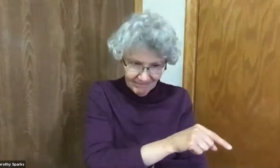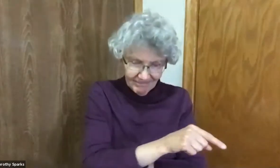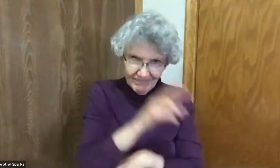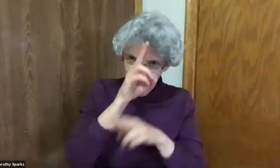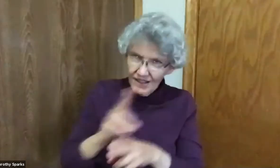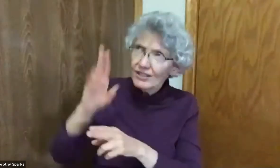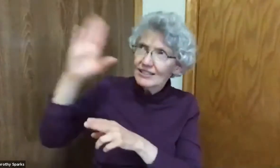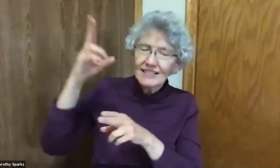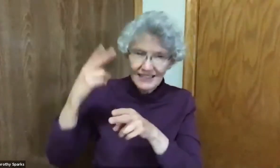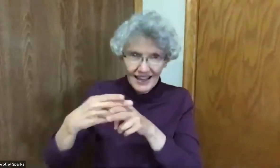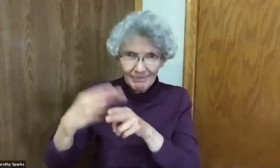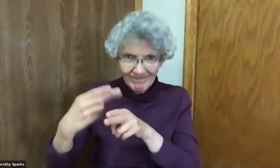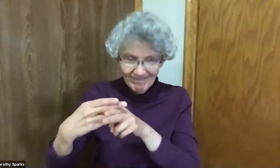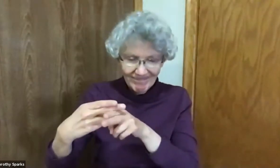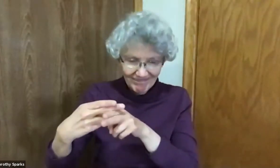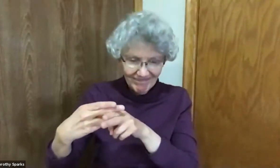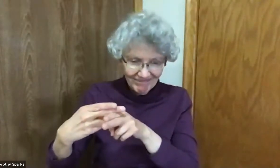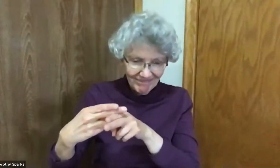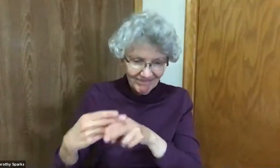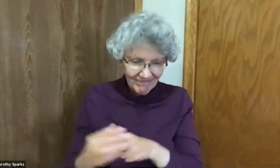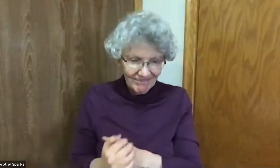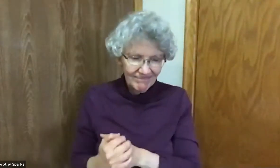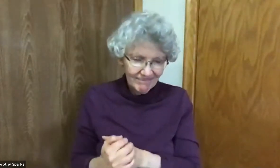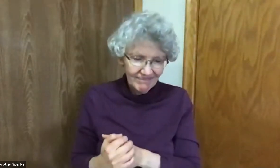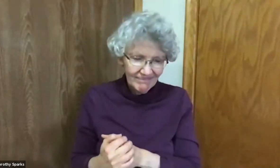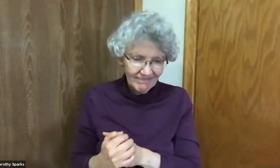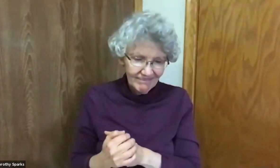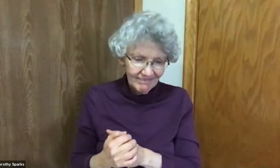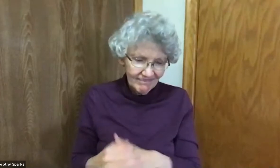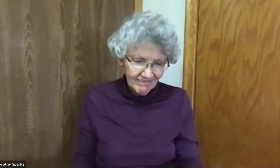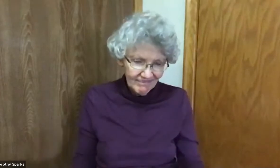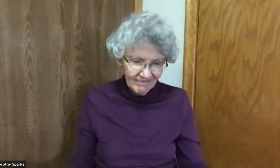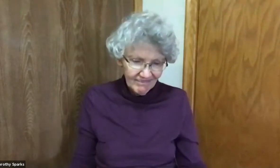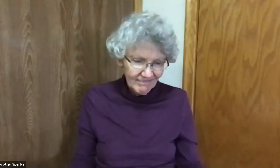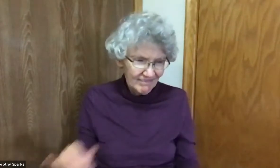planted by the Lord to honor his name.